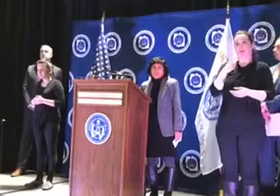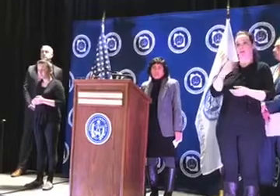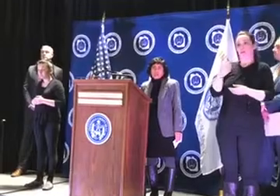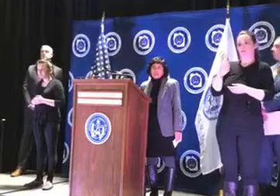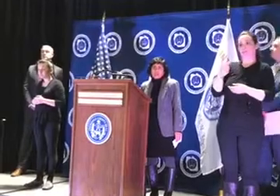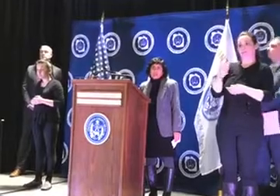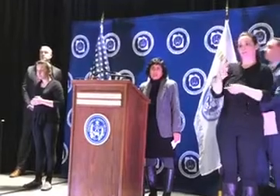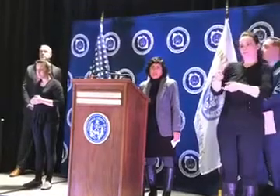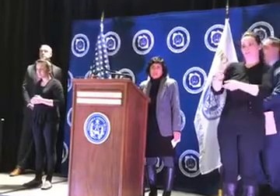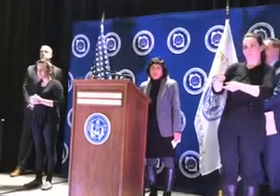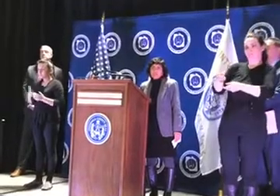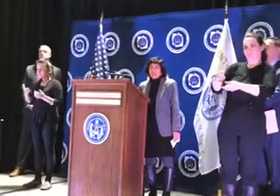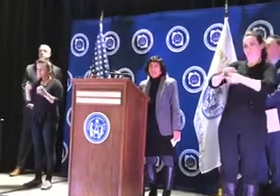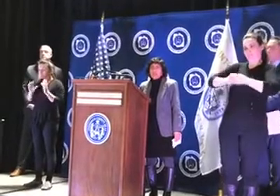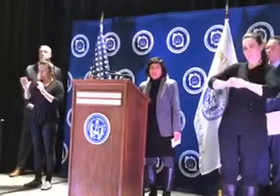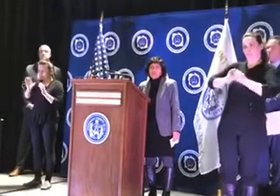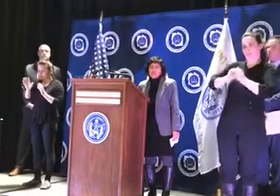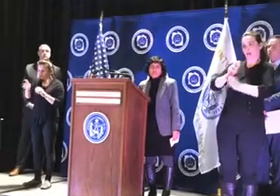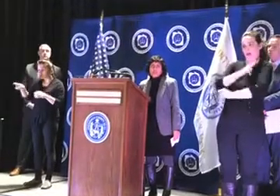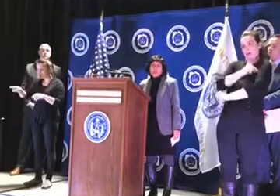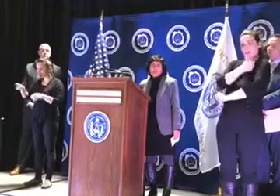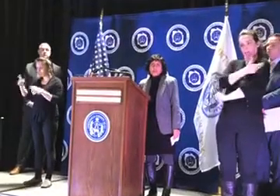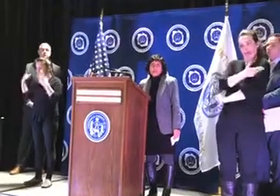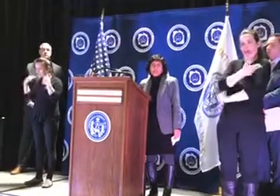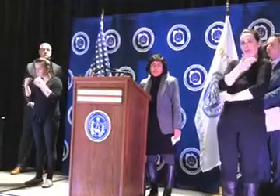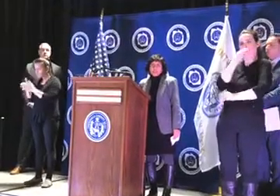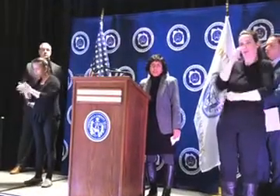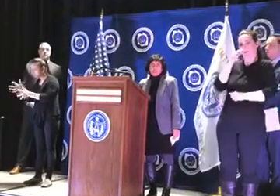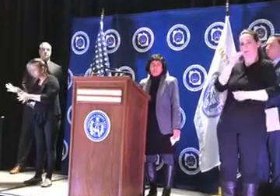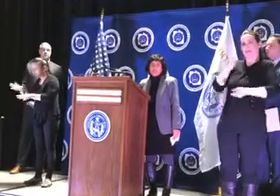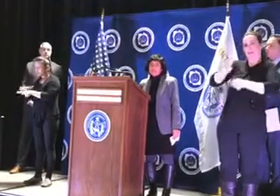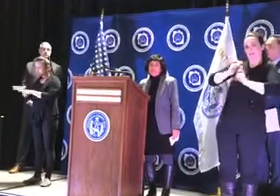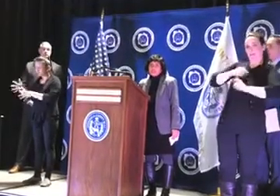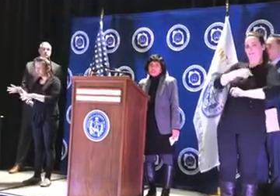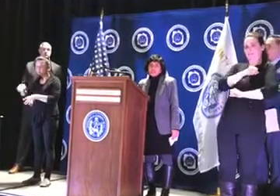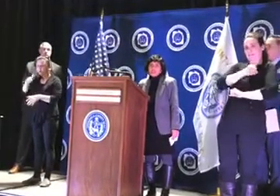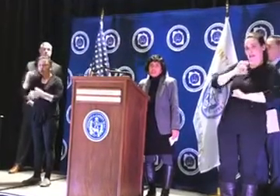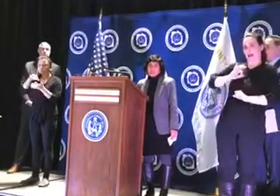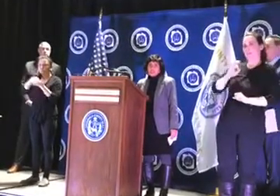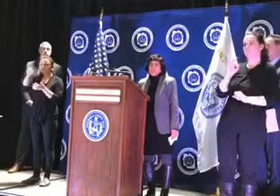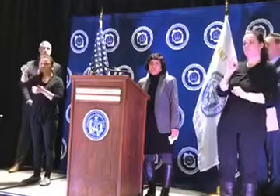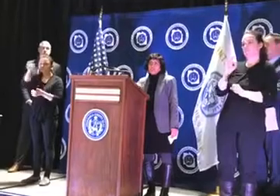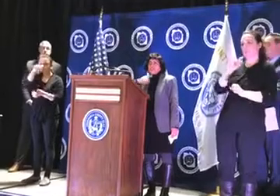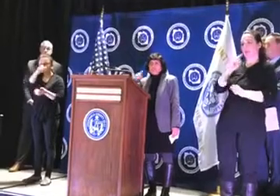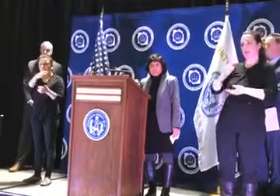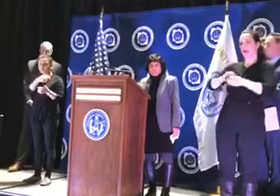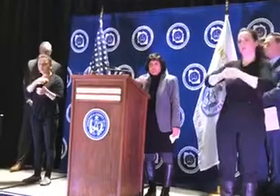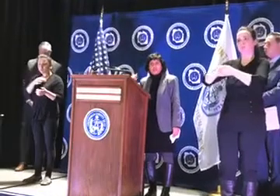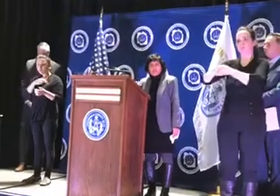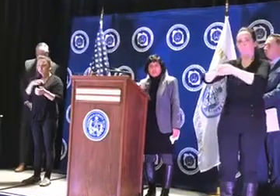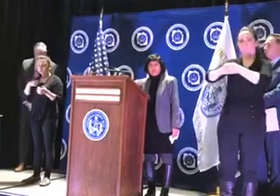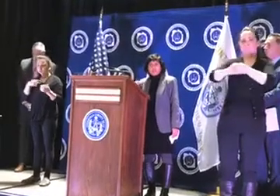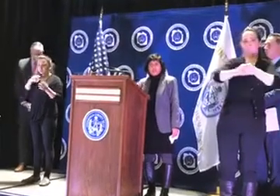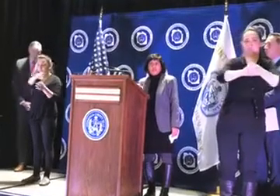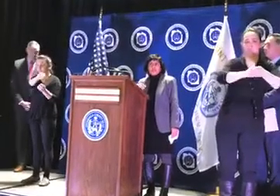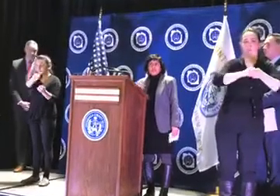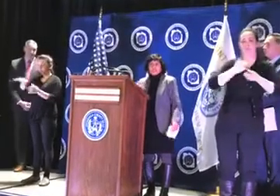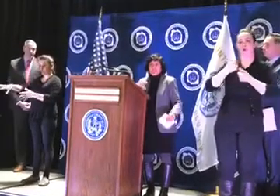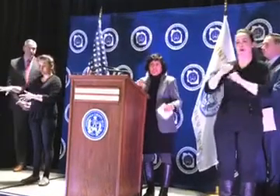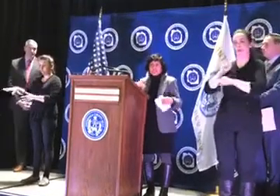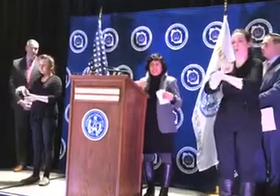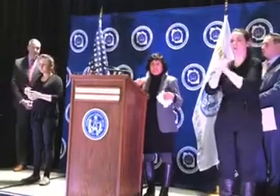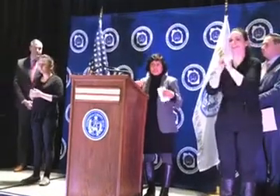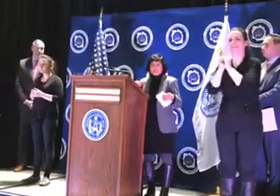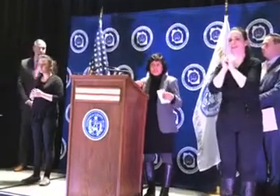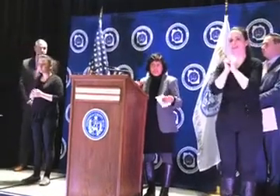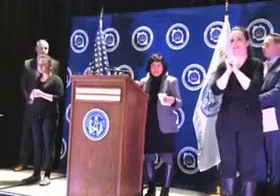a very collaborative community. I do not think there should be a problem. People are very willing to do that. We'll just have to continue to train them because it's